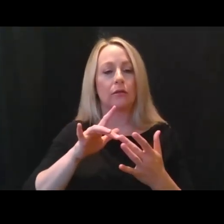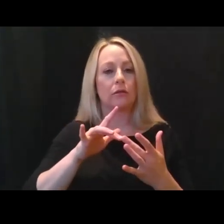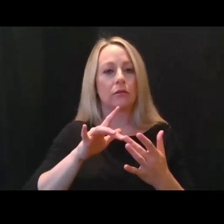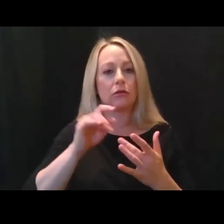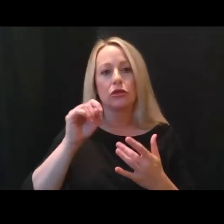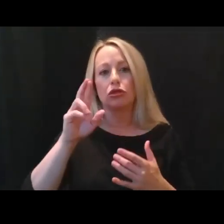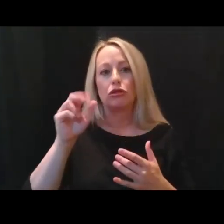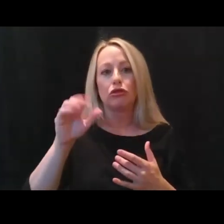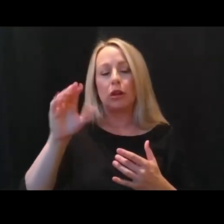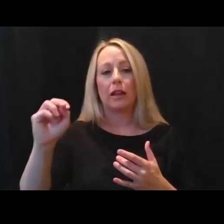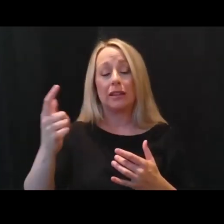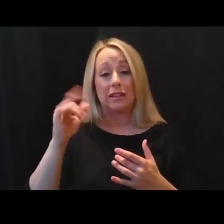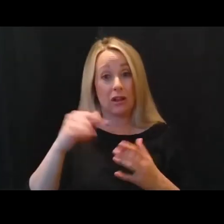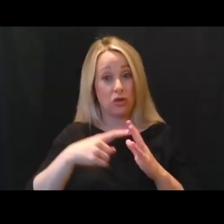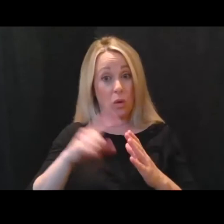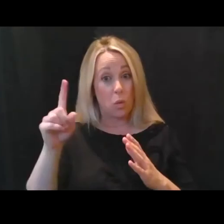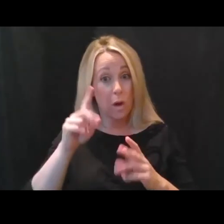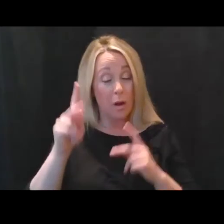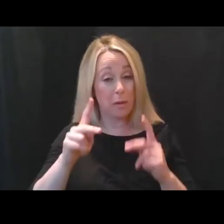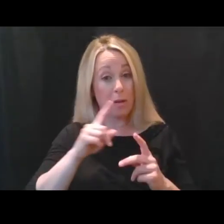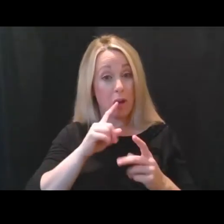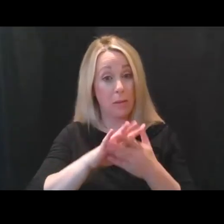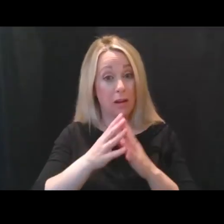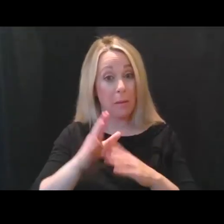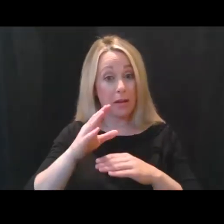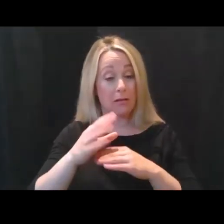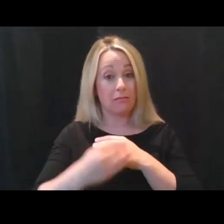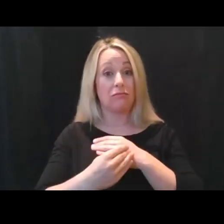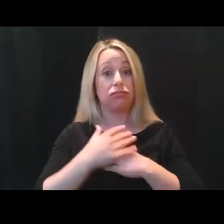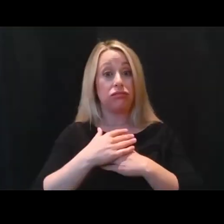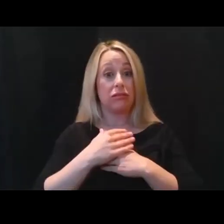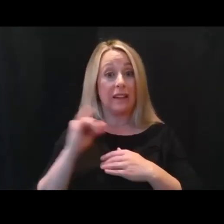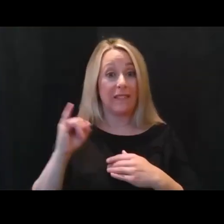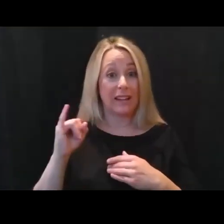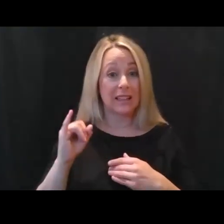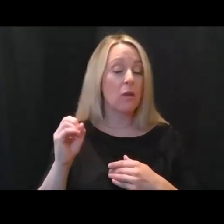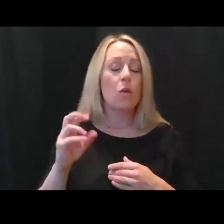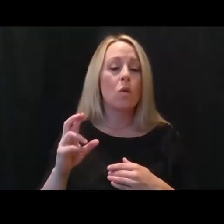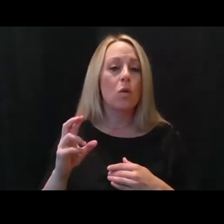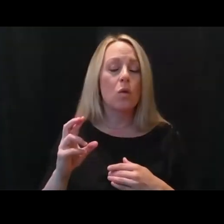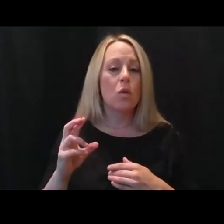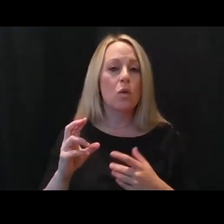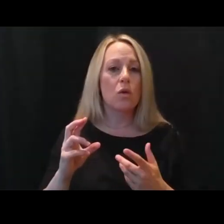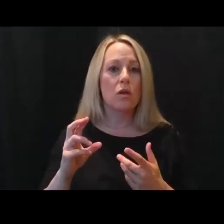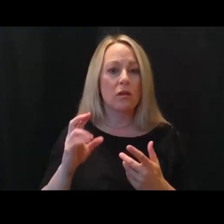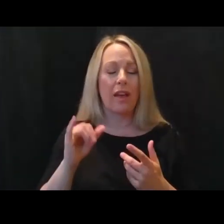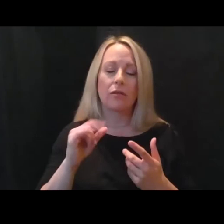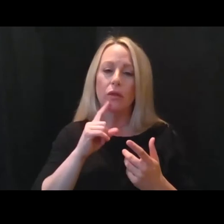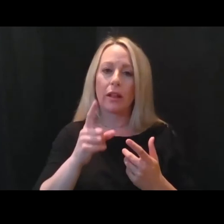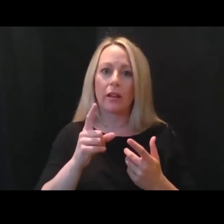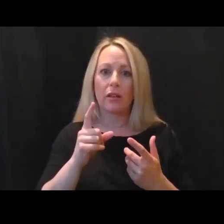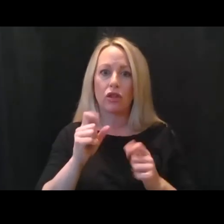are getting infected right now as we're seeing some of the jumps in this? And, you know, this could take on added importance as we learn about